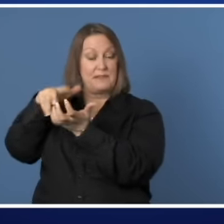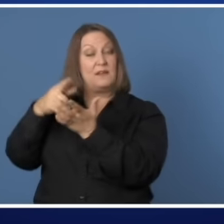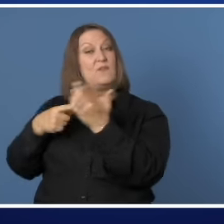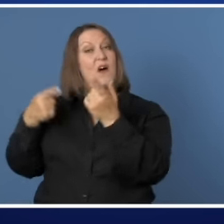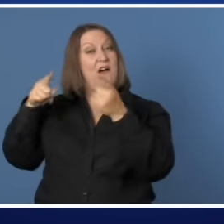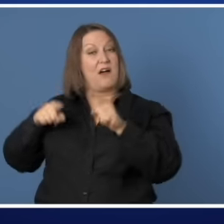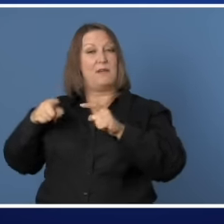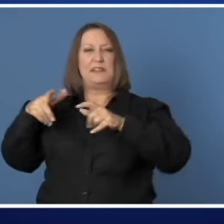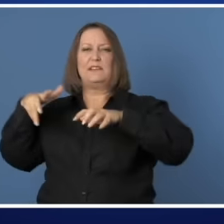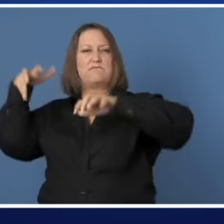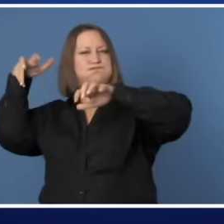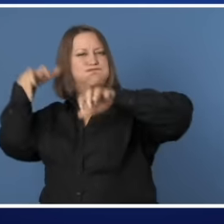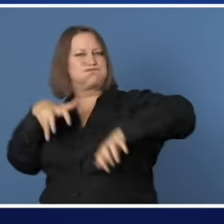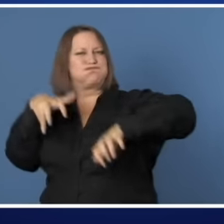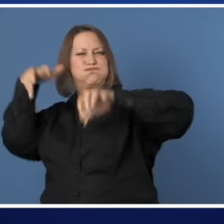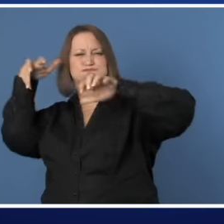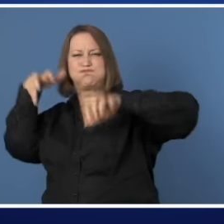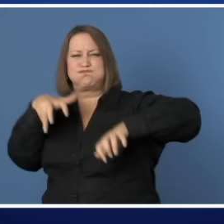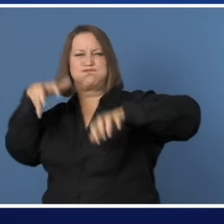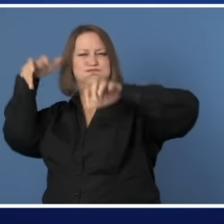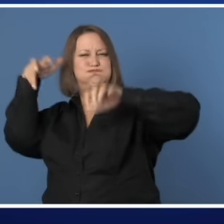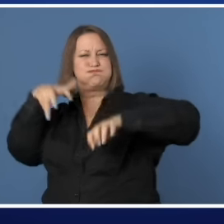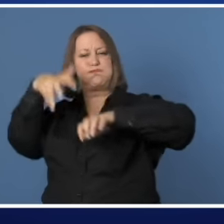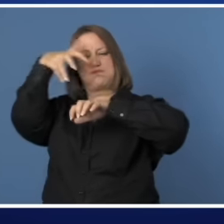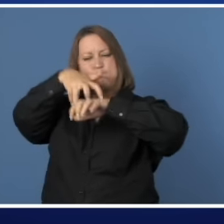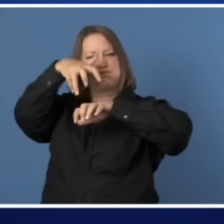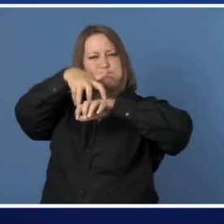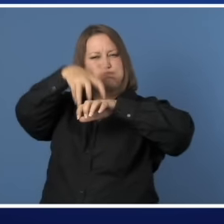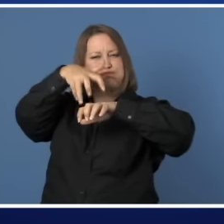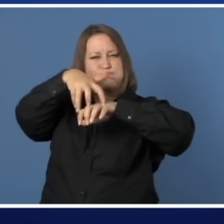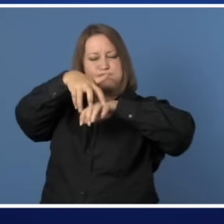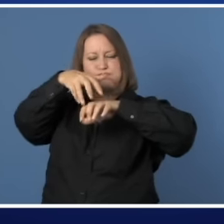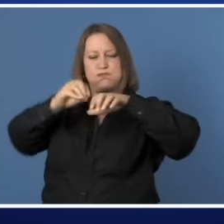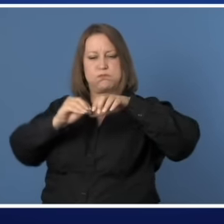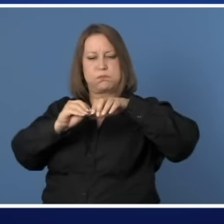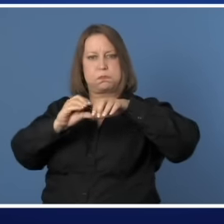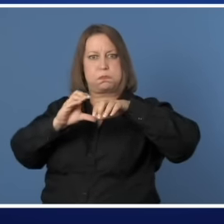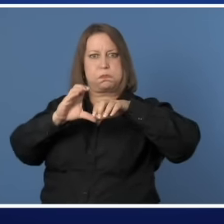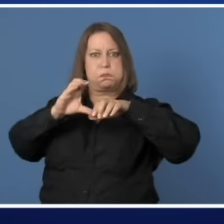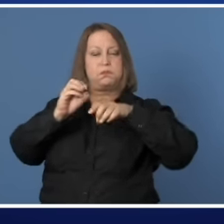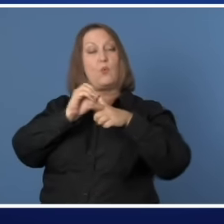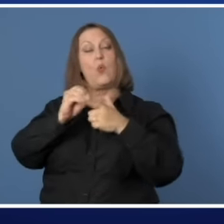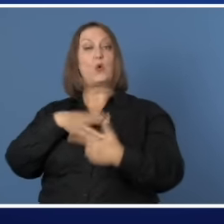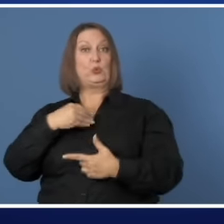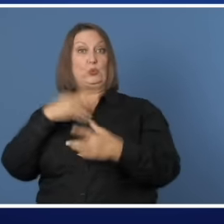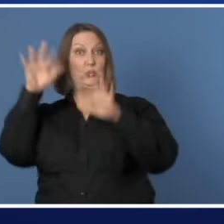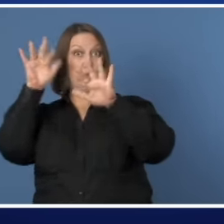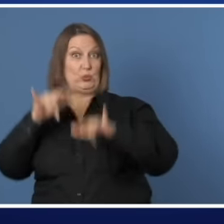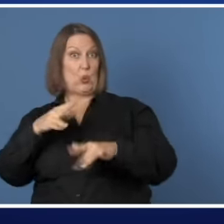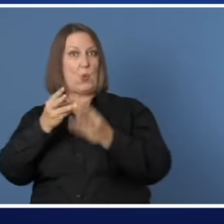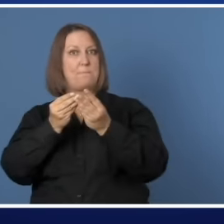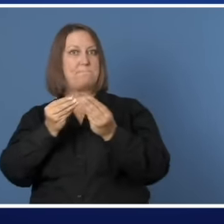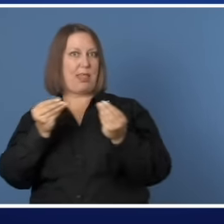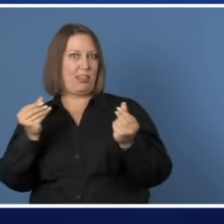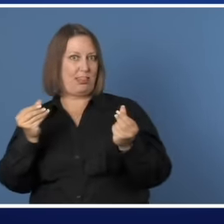They develop when water rapidly accumulates in the ground during heavy rainfall